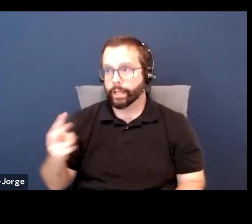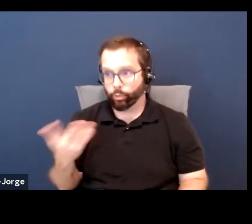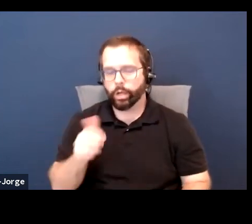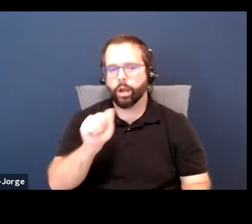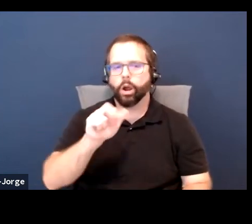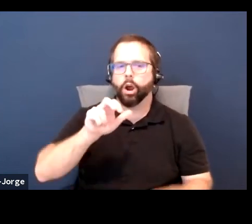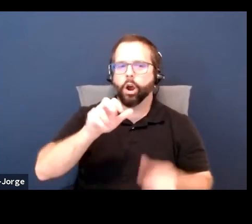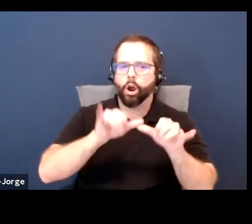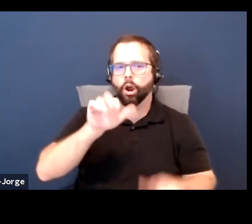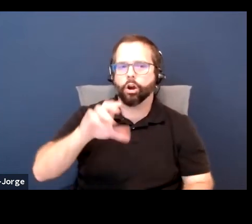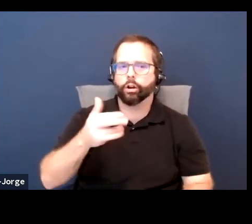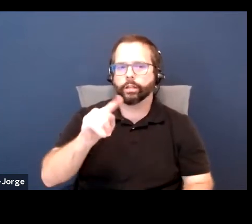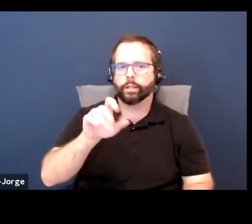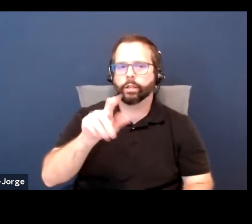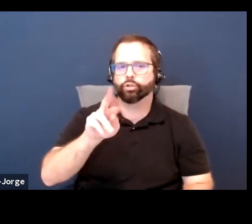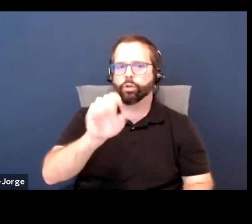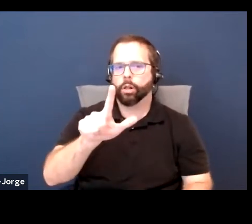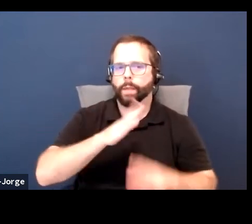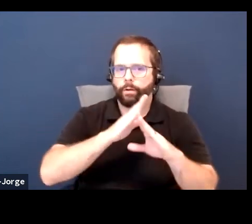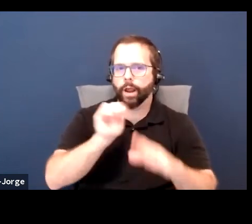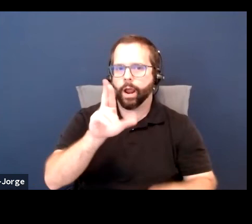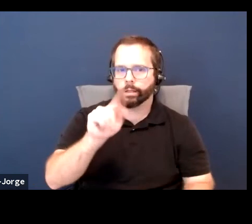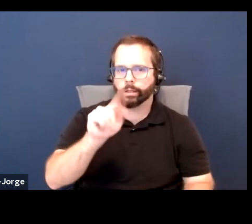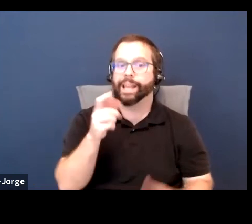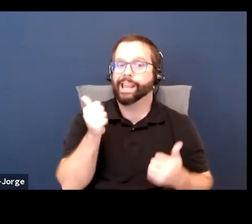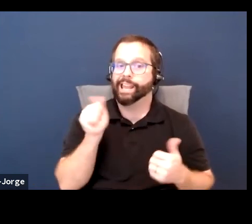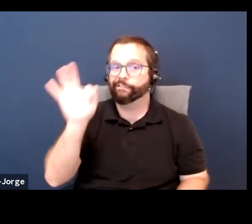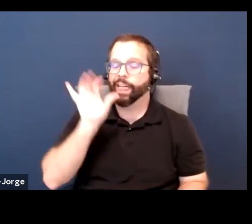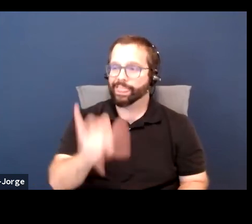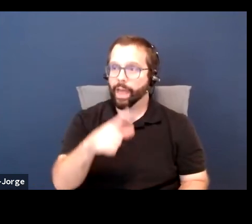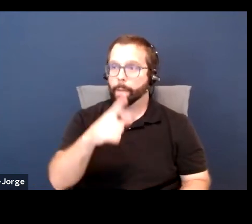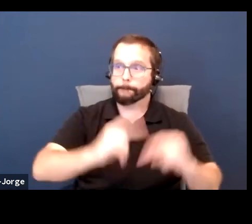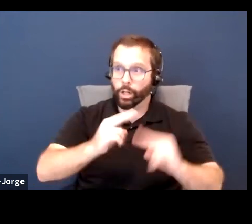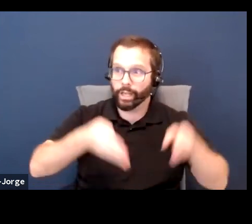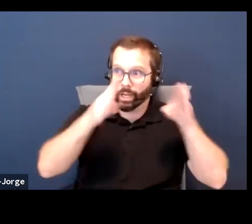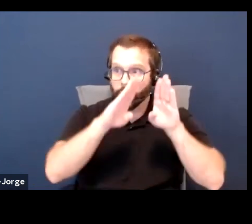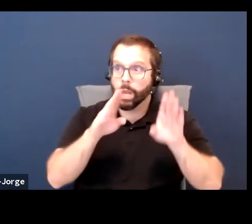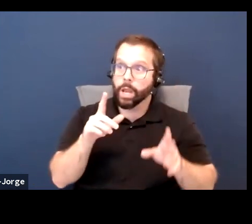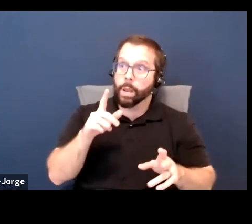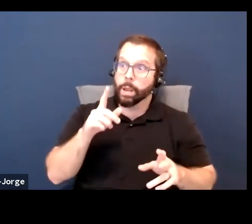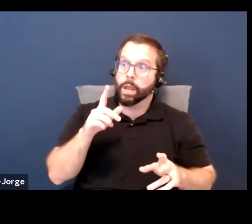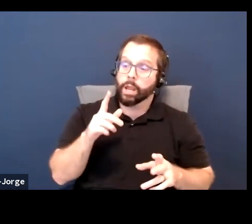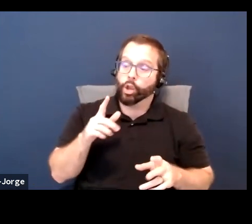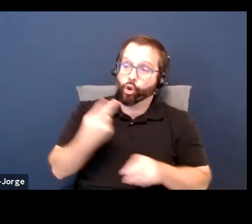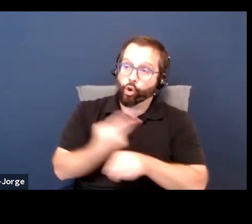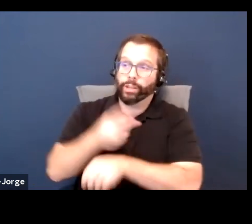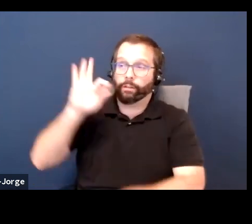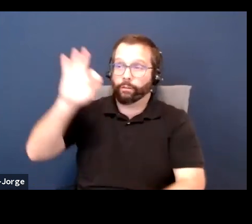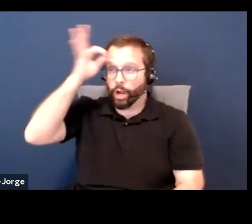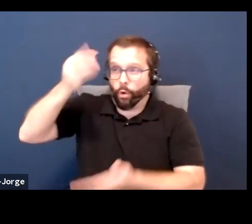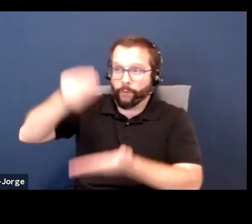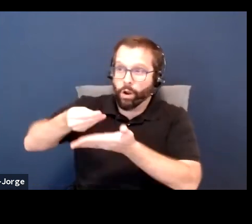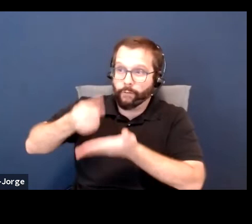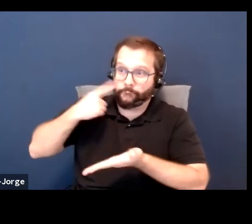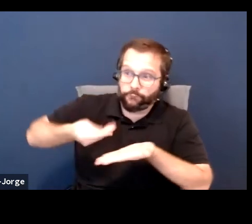altered, or leased with federal funds. And that's also in Chapter 10 of the Recreation